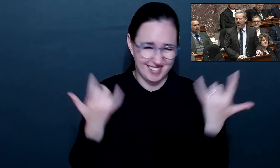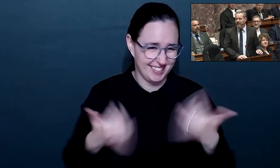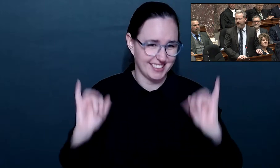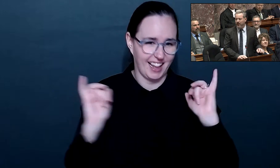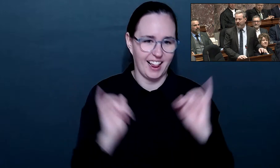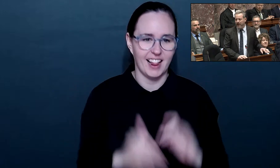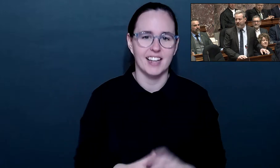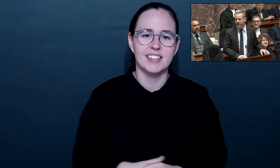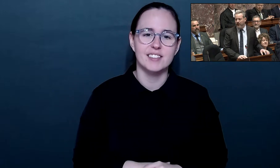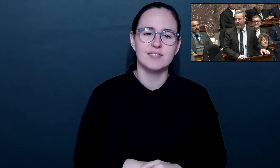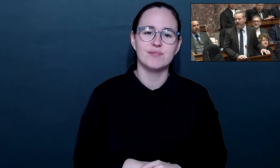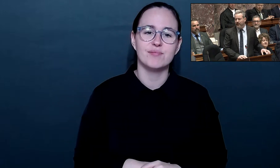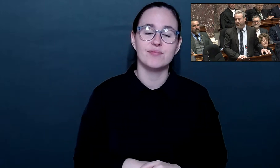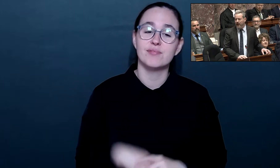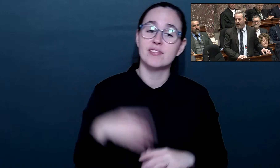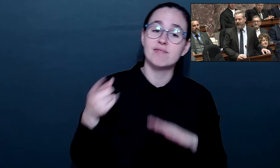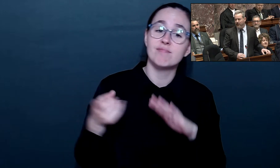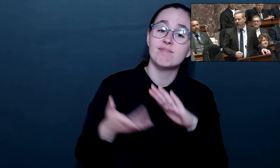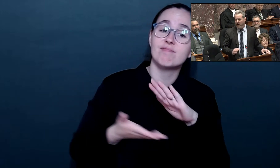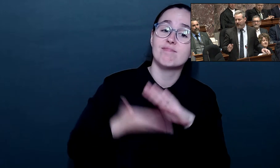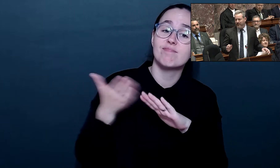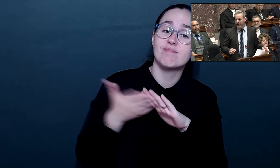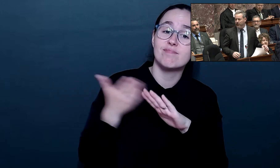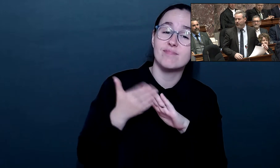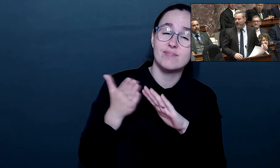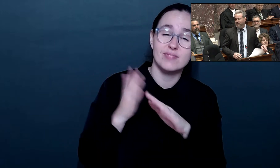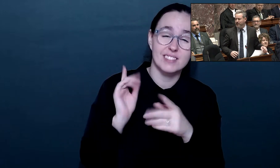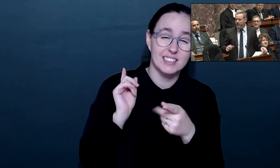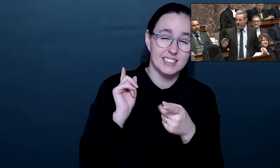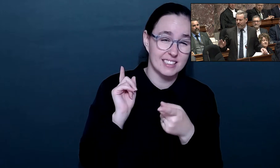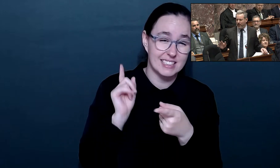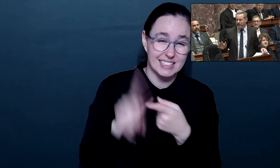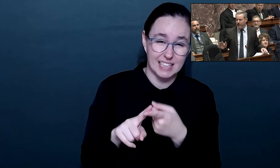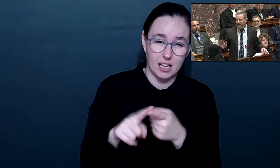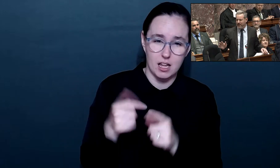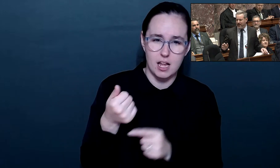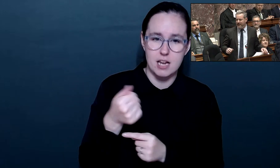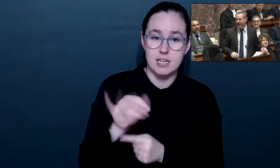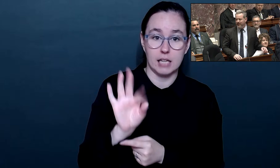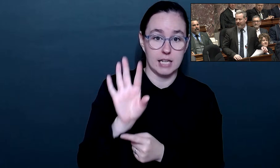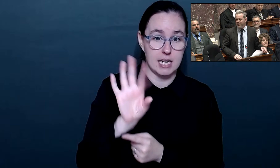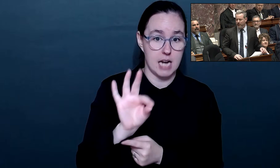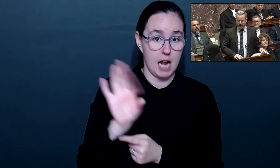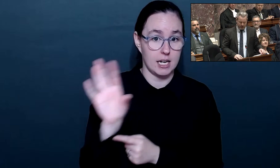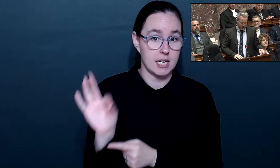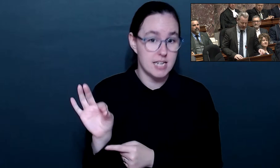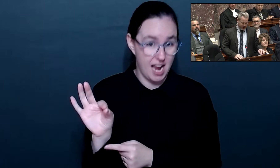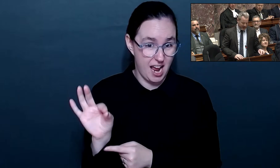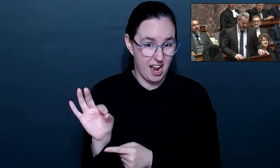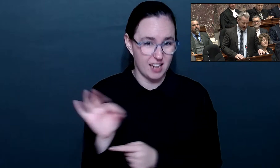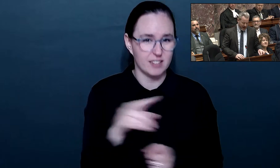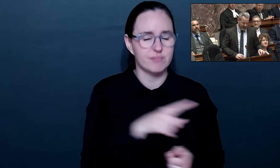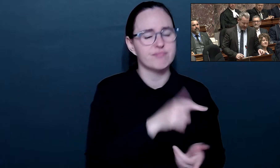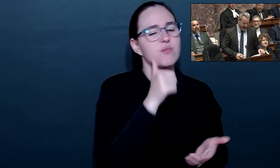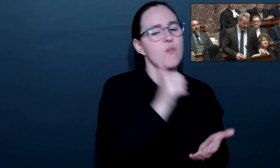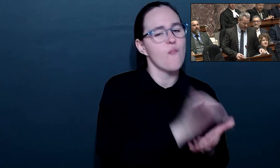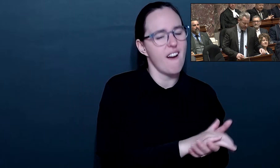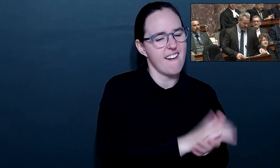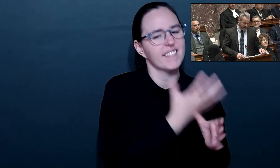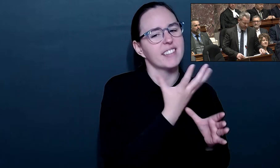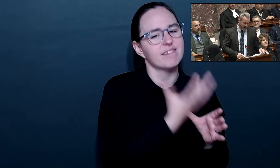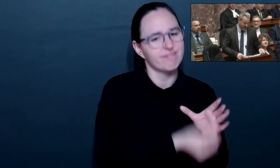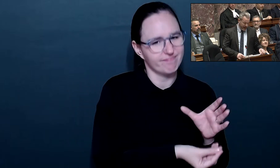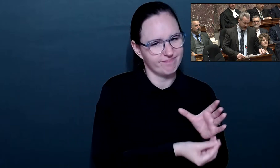when his wife Claudia passed away. He did not want to continue doing this. This was a partnership that they had done, and so he sold it. It is now